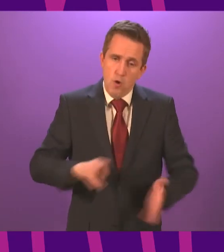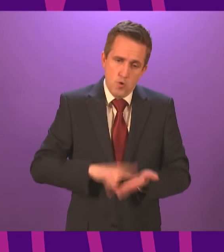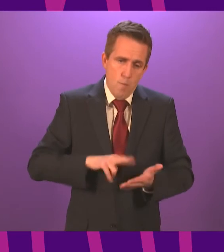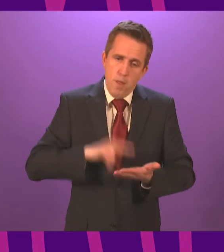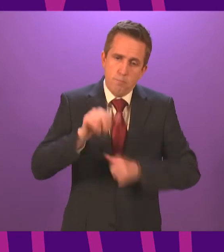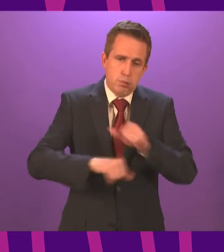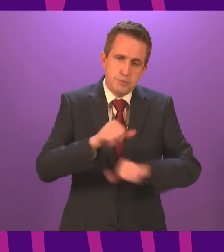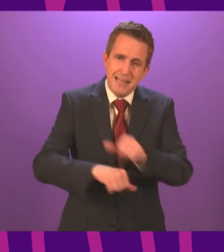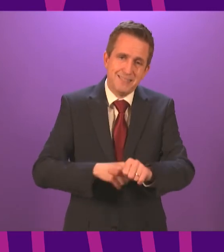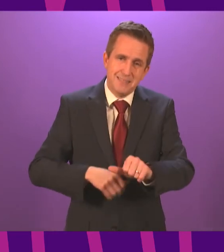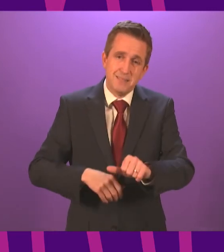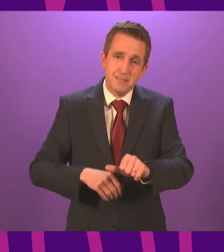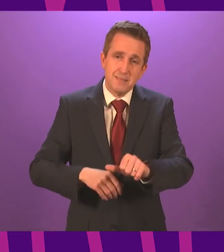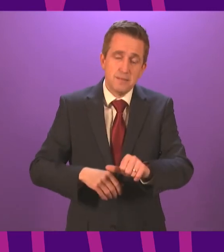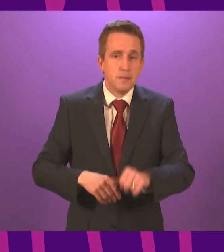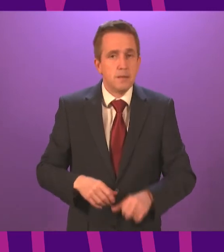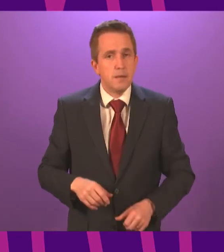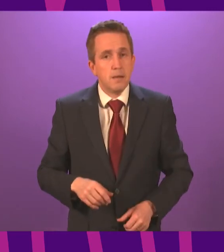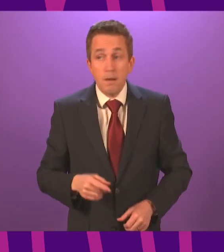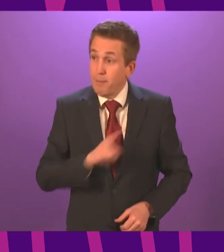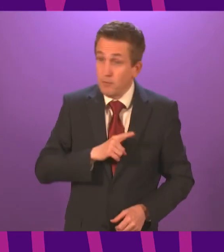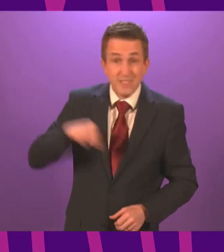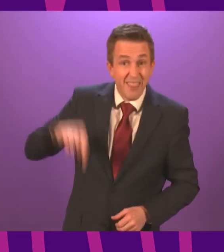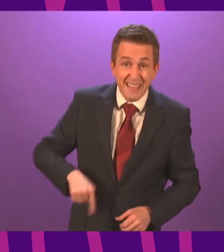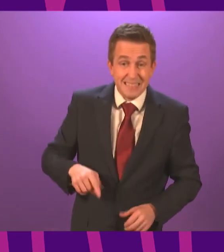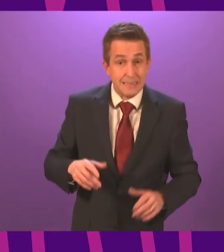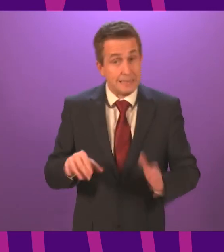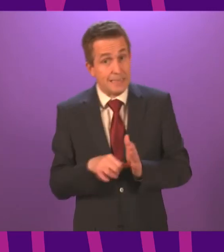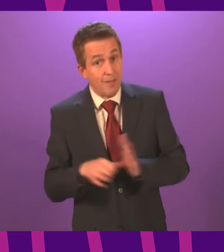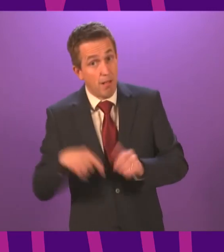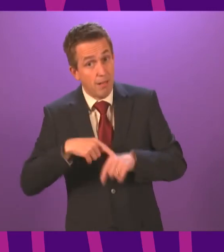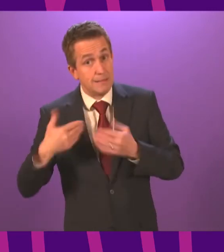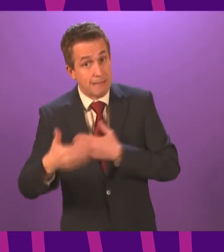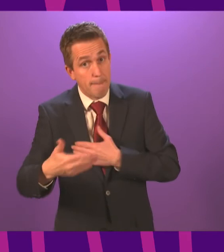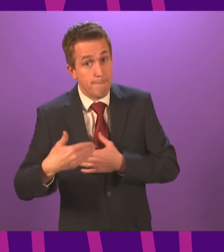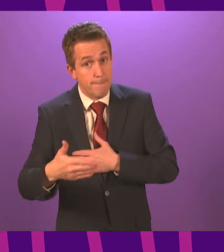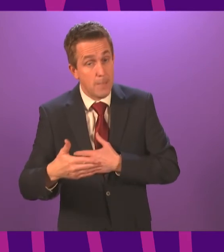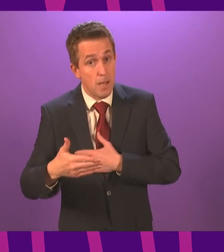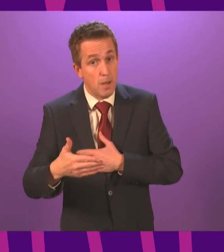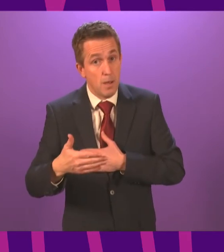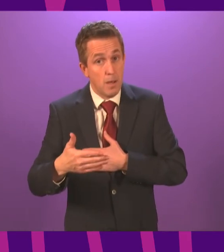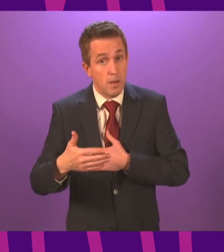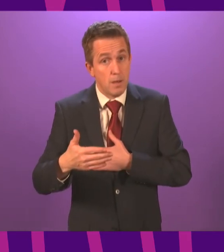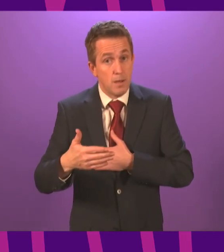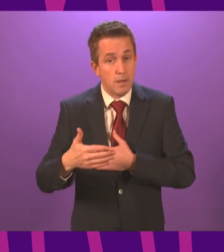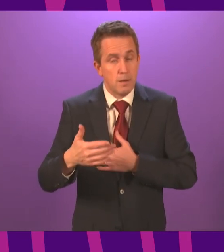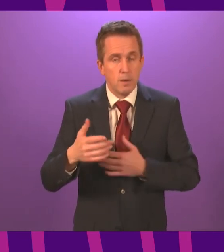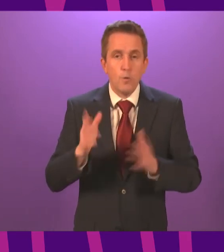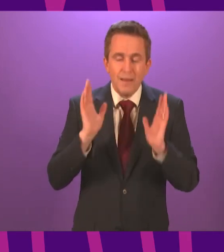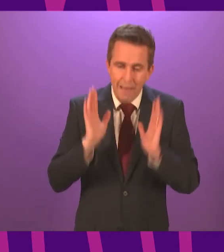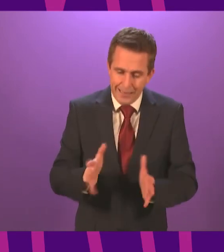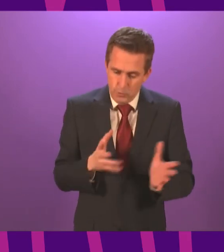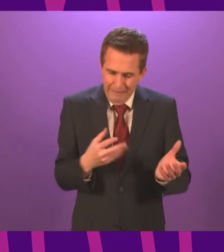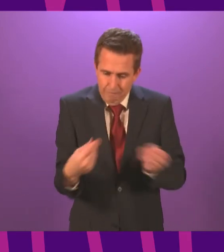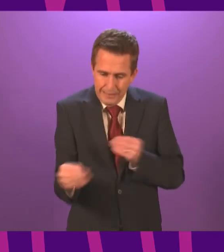not a normal process because we are not in normal times. It is a process that has been created in